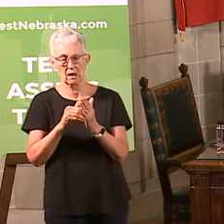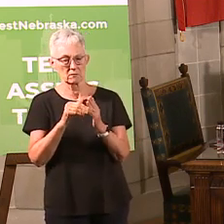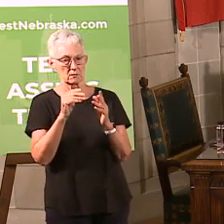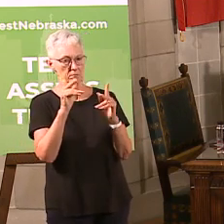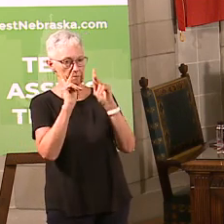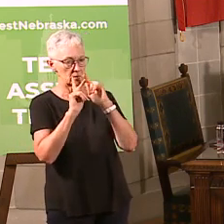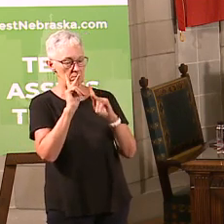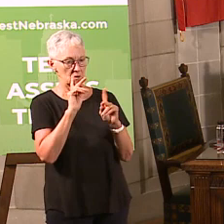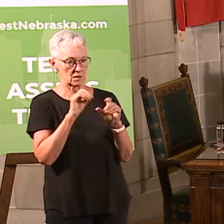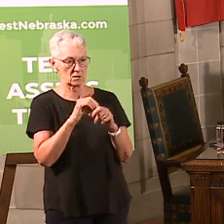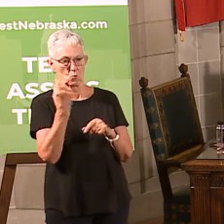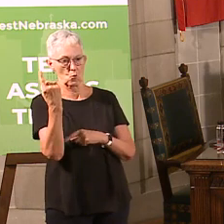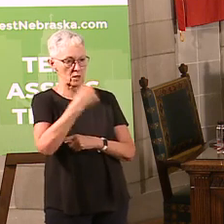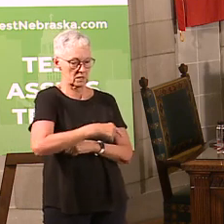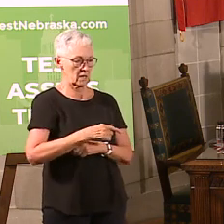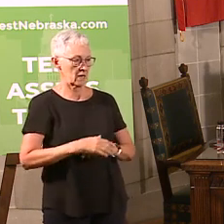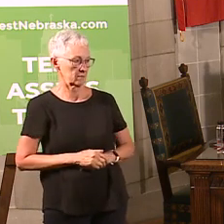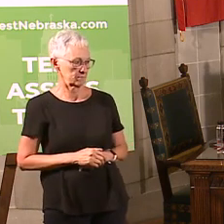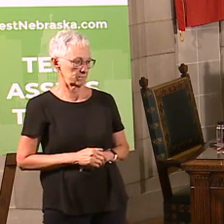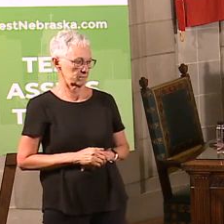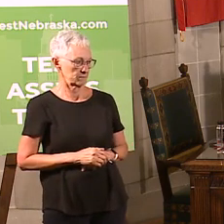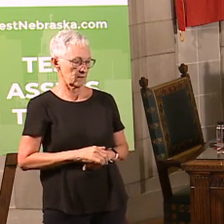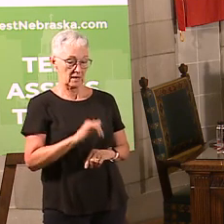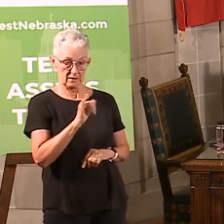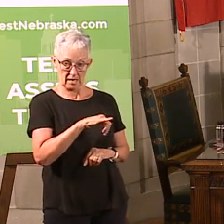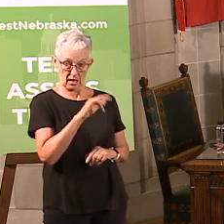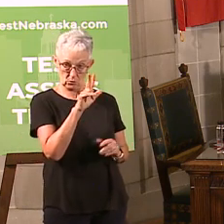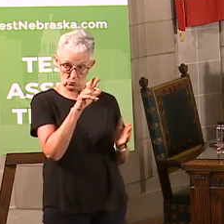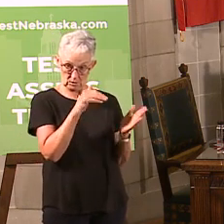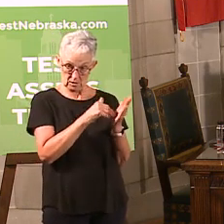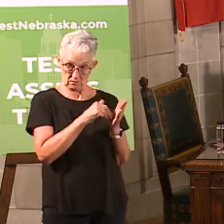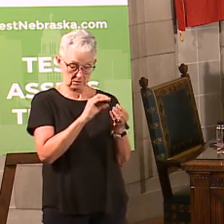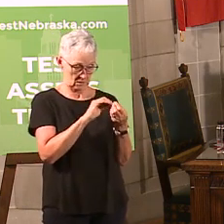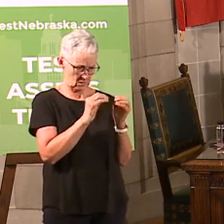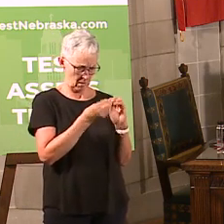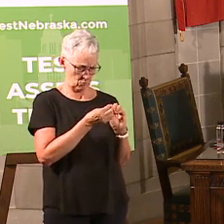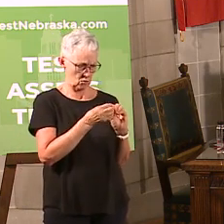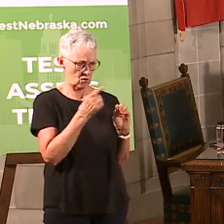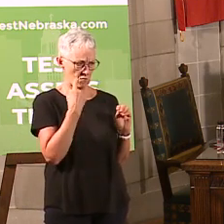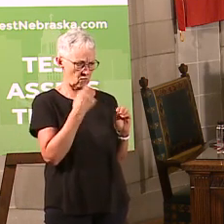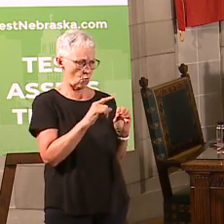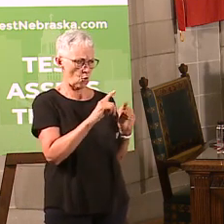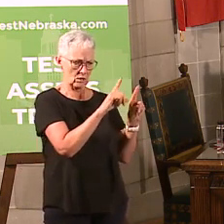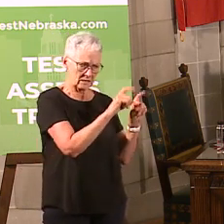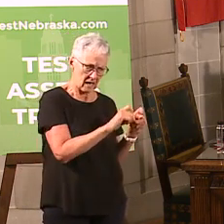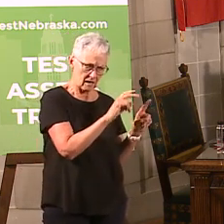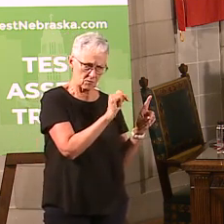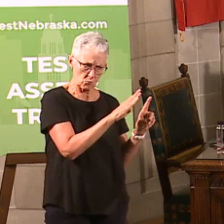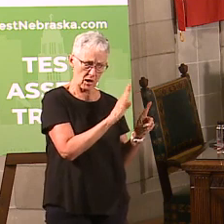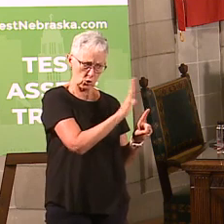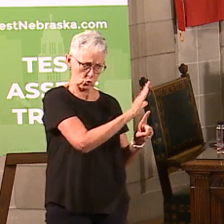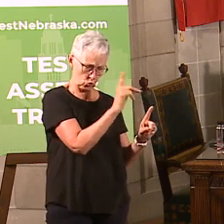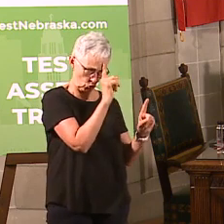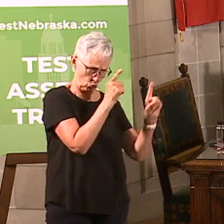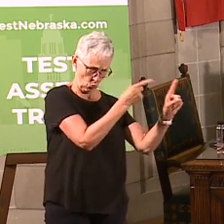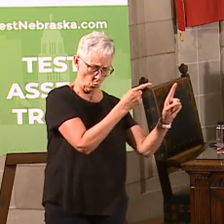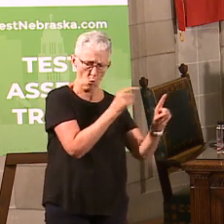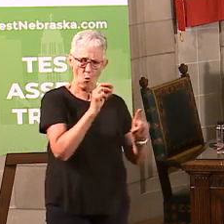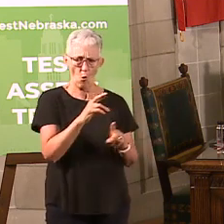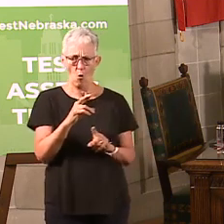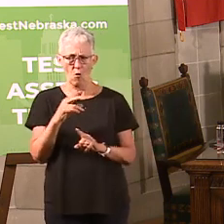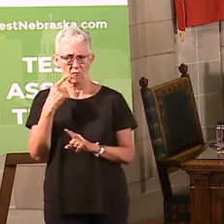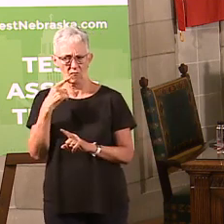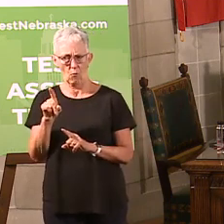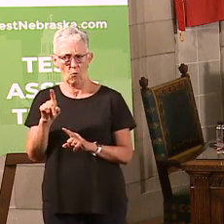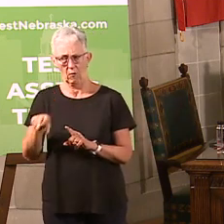the 3,000 goal include testing with only Test Nebraska, or does it include private testing, public health testing, et cetera? So the 3,000 tests per day is